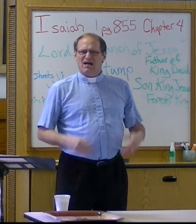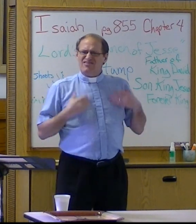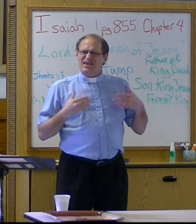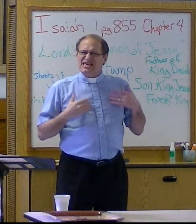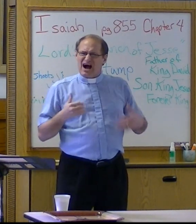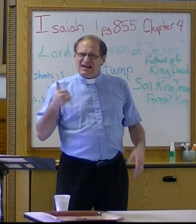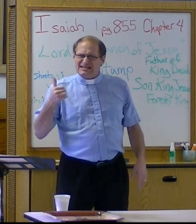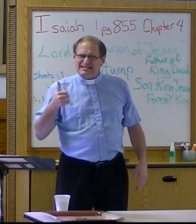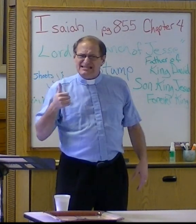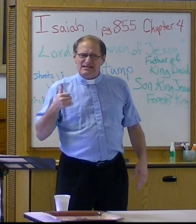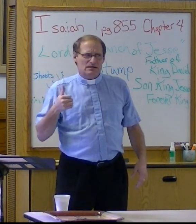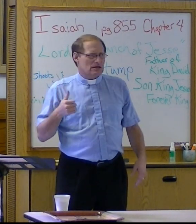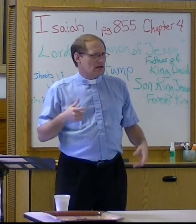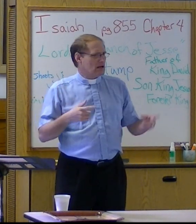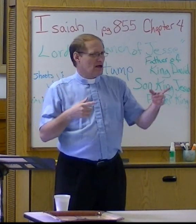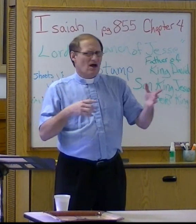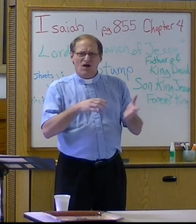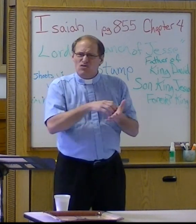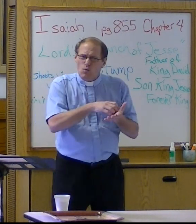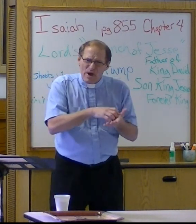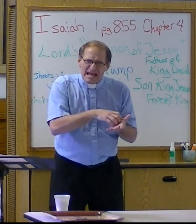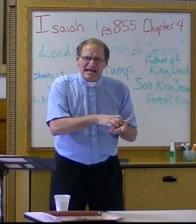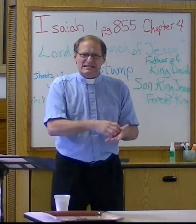the youngest, the weakest,